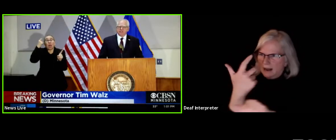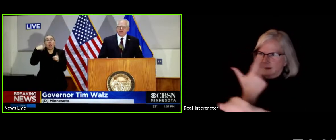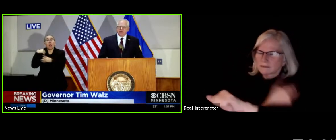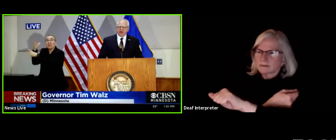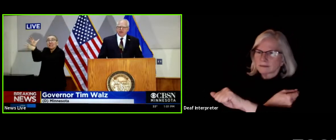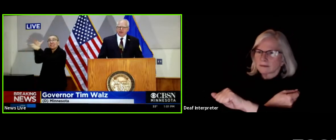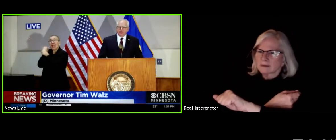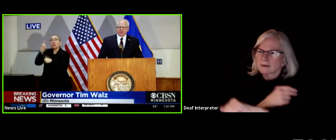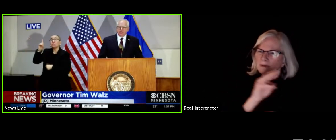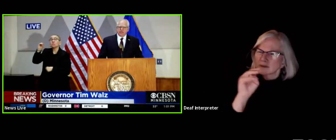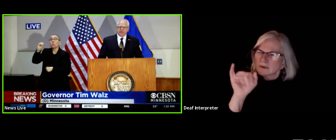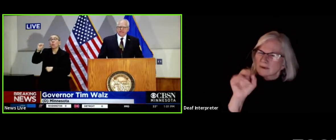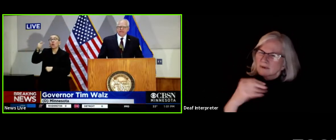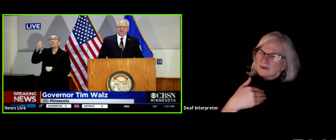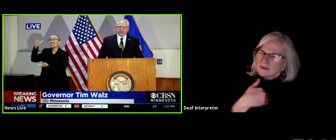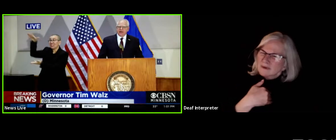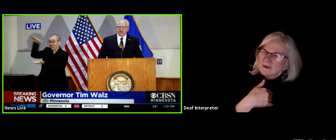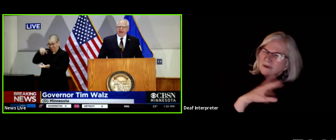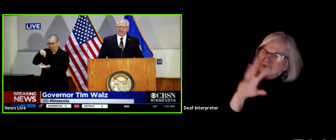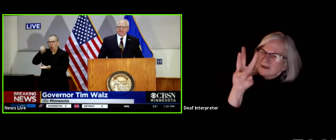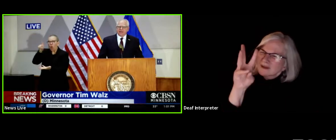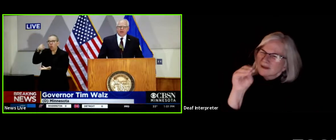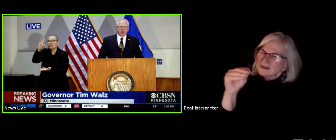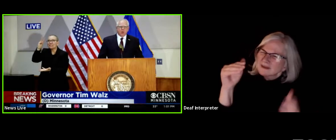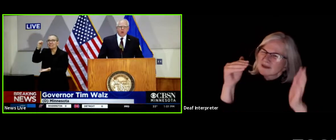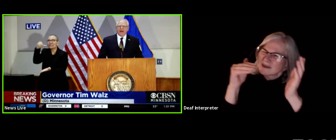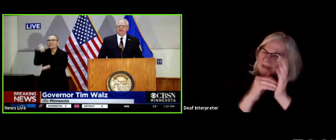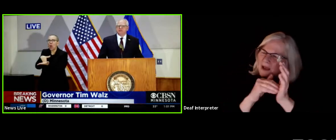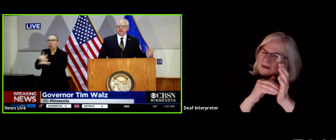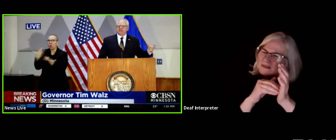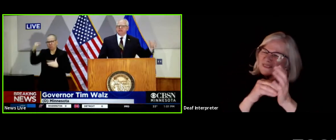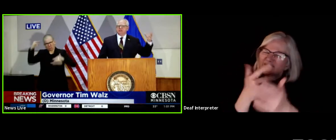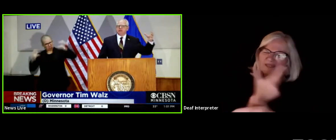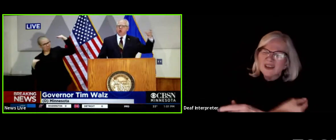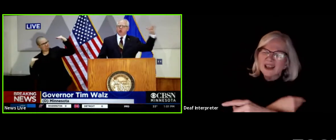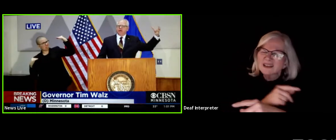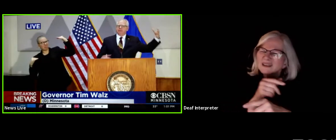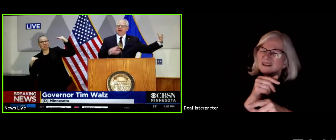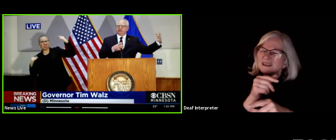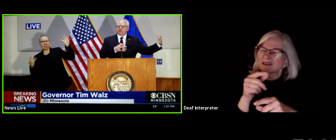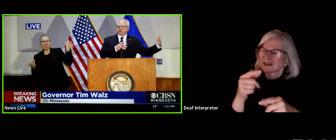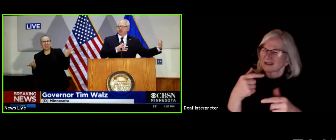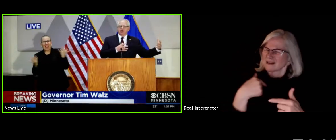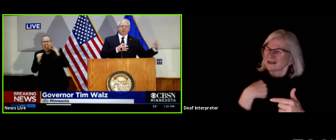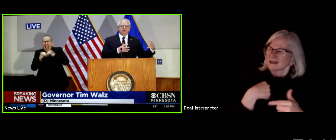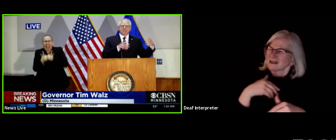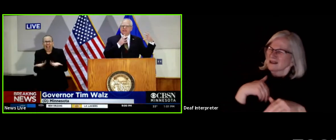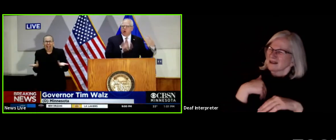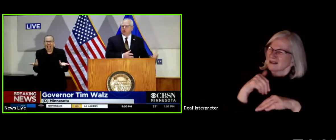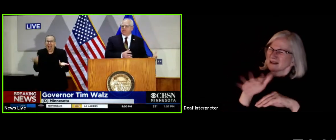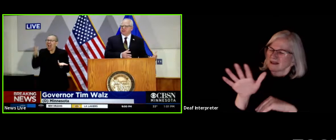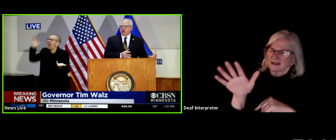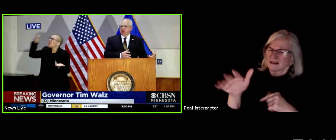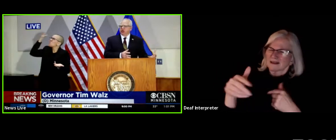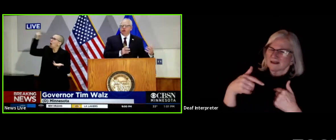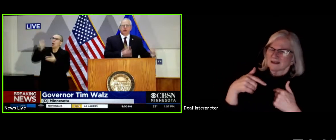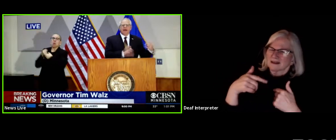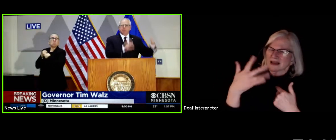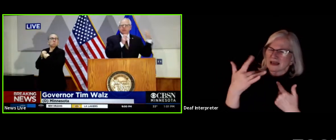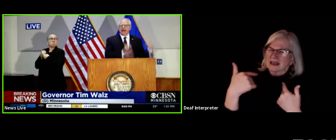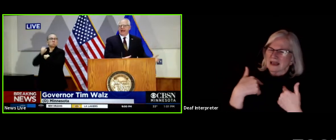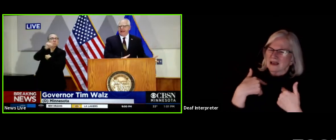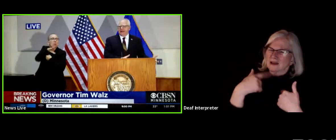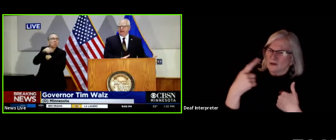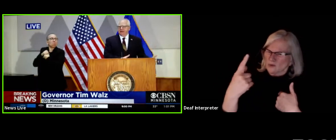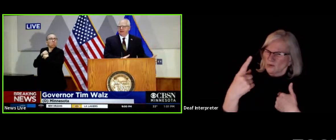along with 6 other governors, sent a letter asking, why does it make sense to be holding back this reserve? Because they told us, do